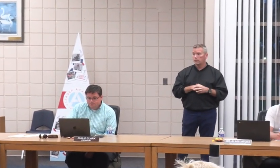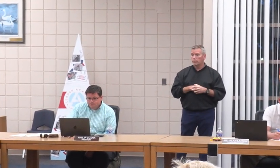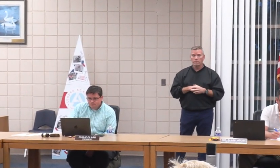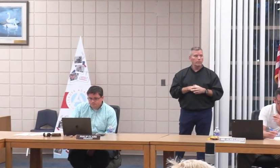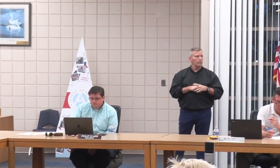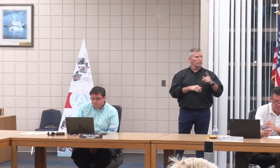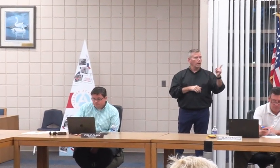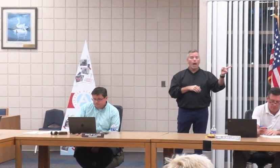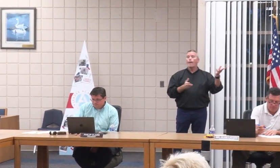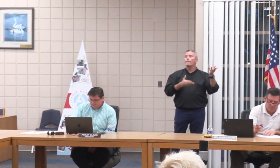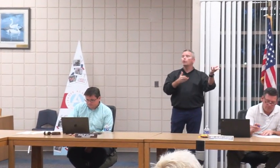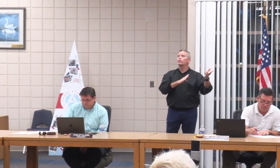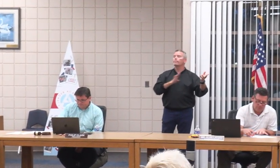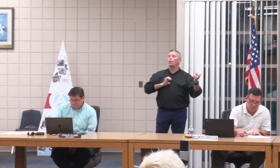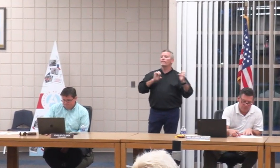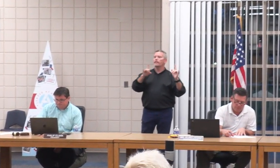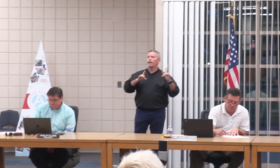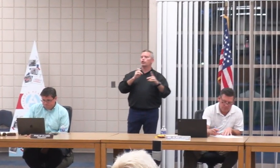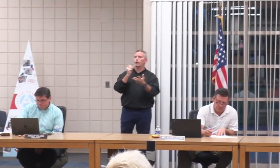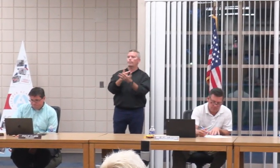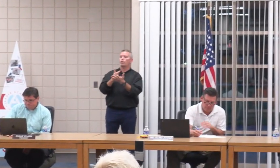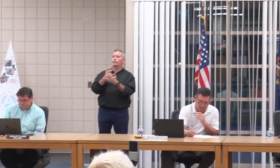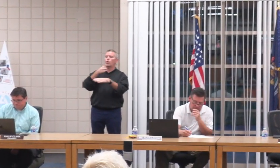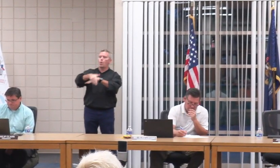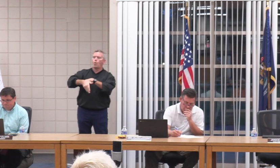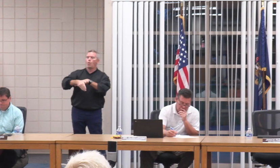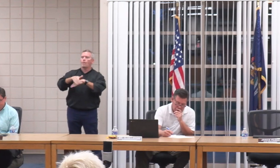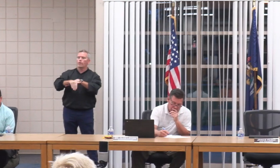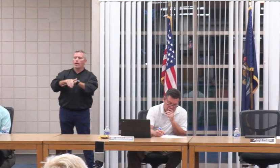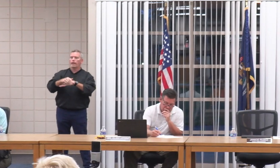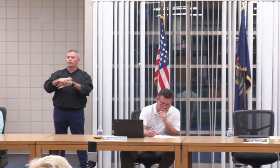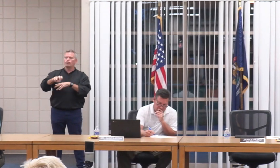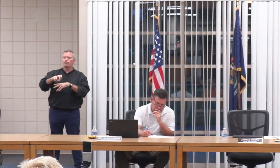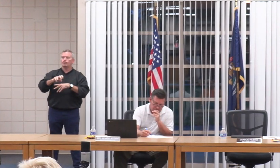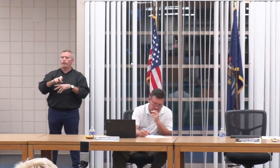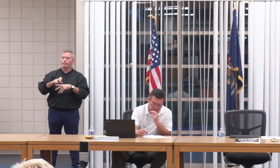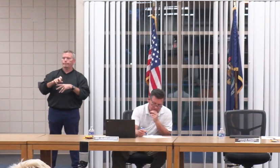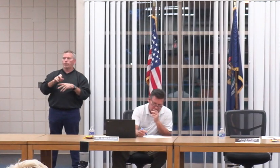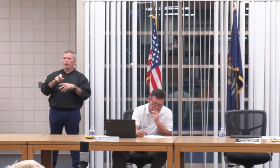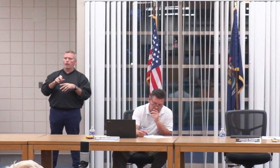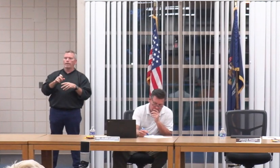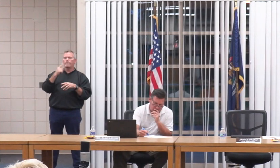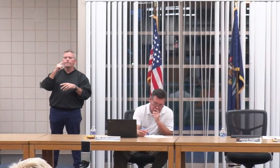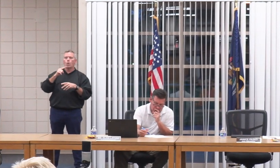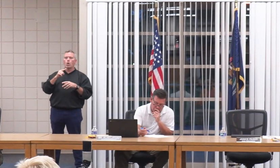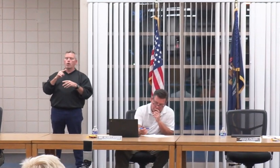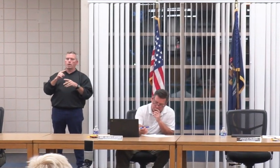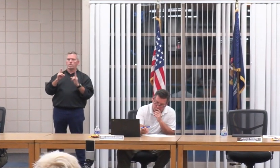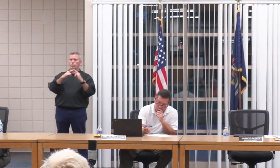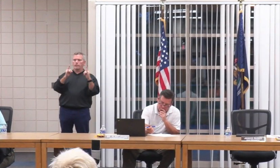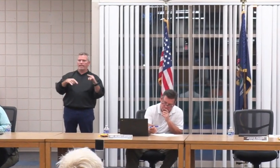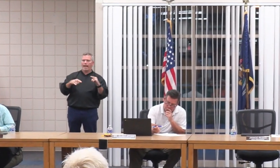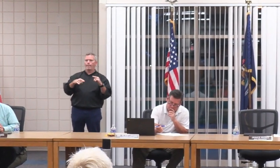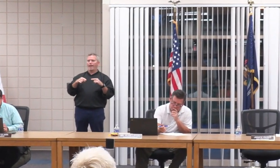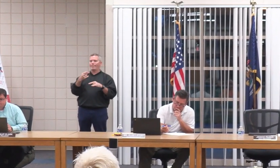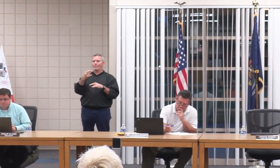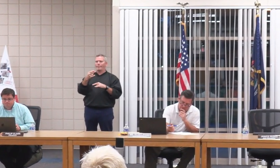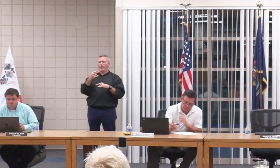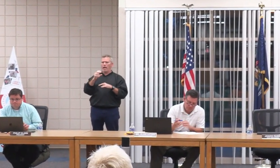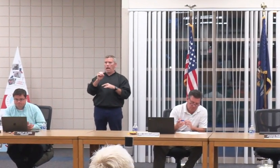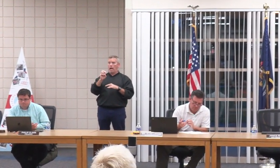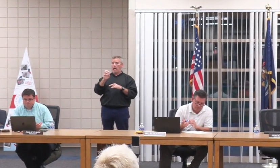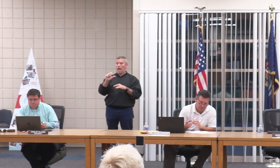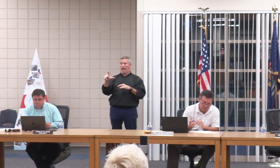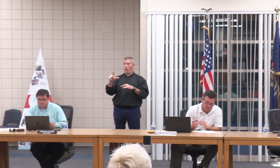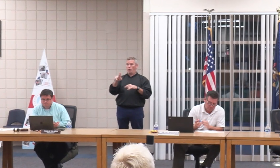The motion that the Board of Education approve the overnight trip request for the 5th grade class to attend camp at the Howell Nature Center on October 23rd